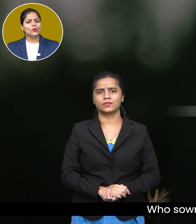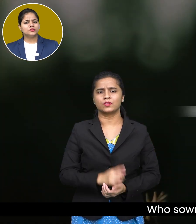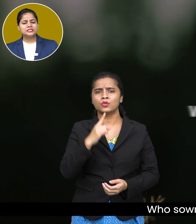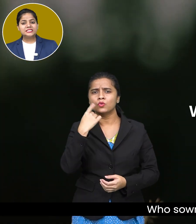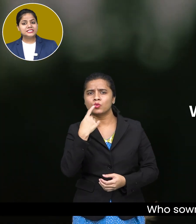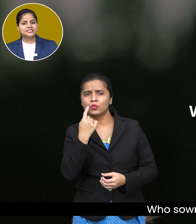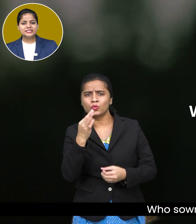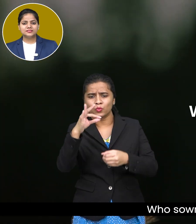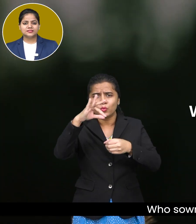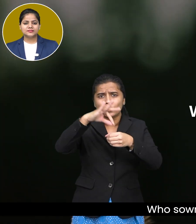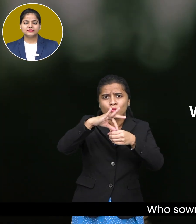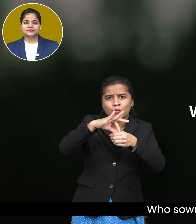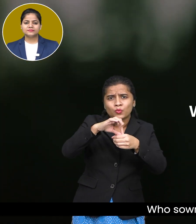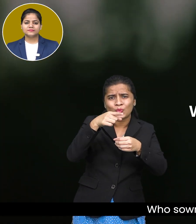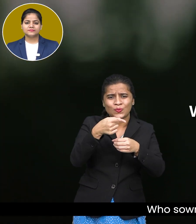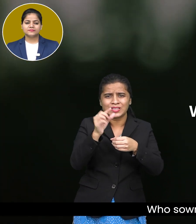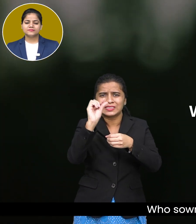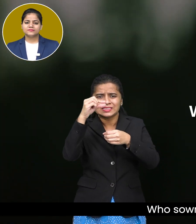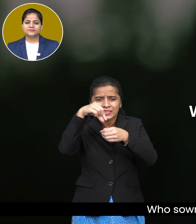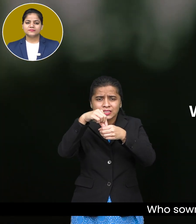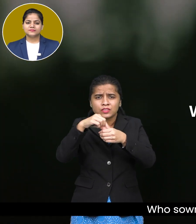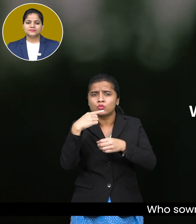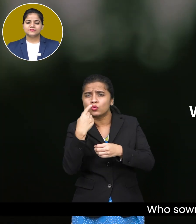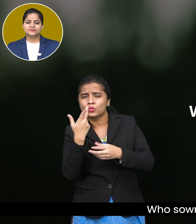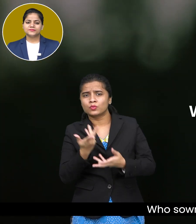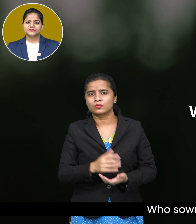Who sown these seeds?